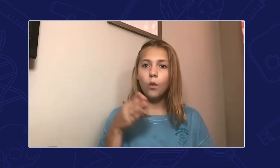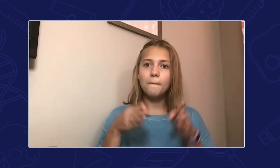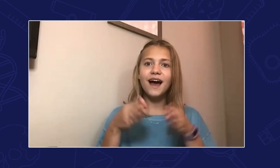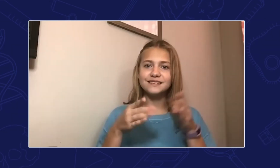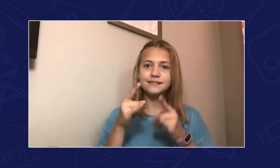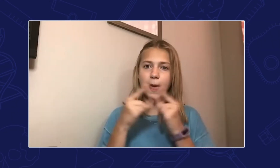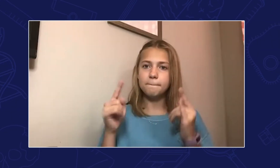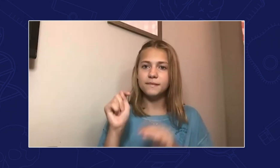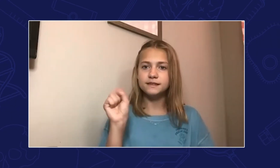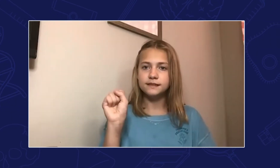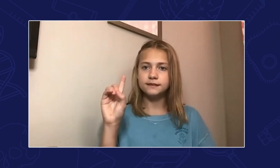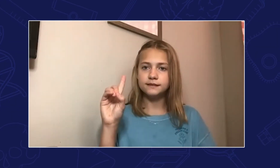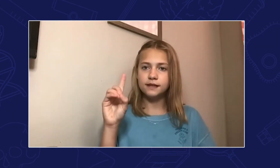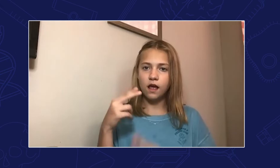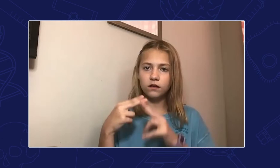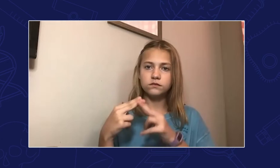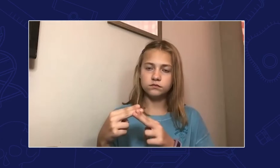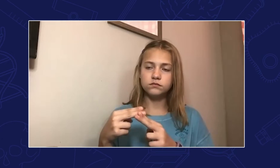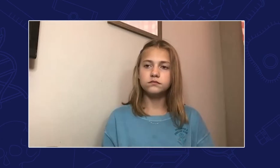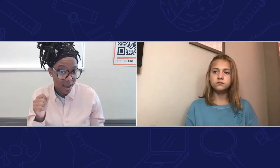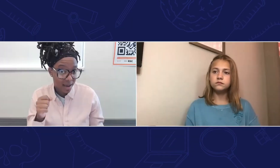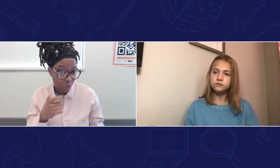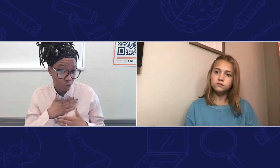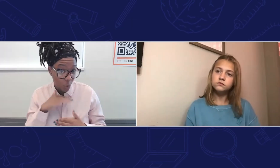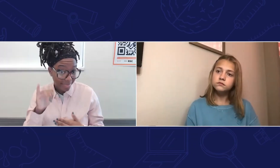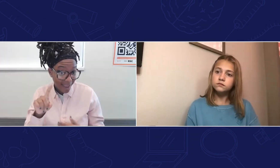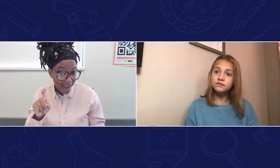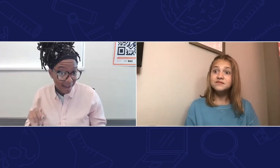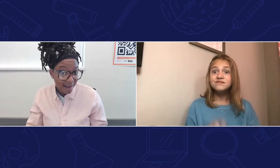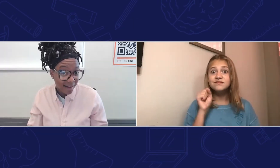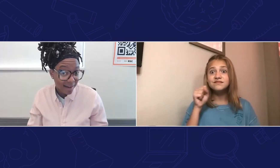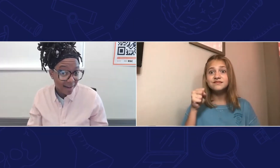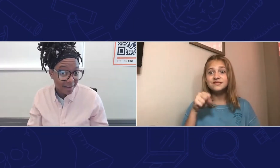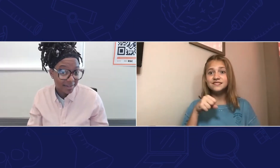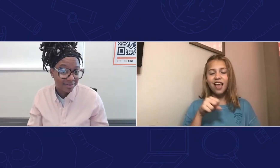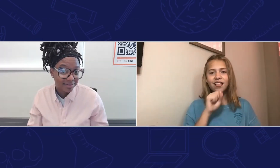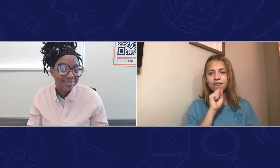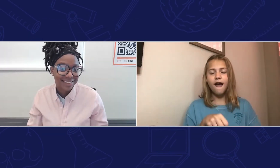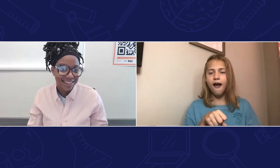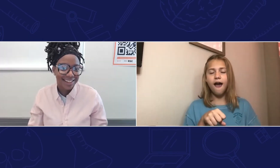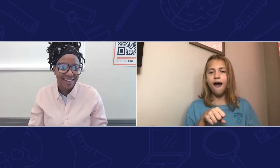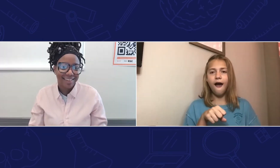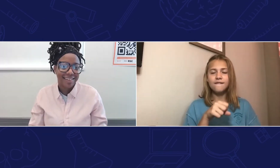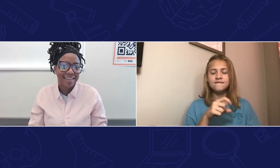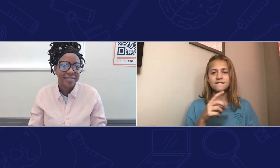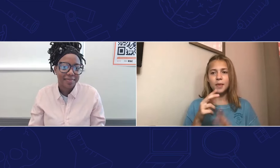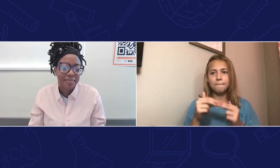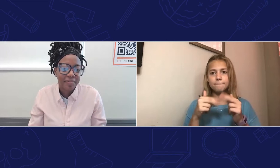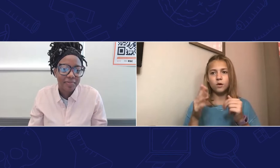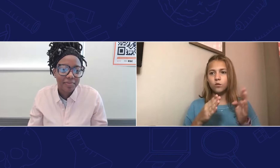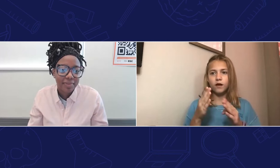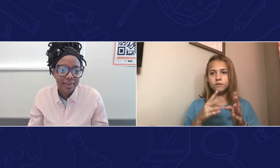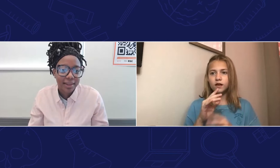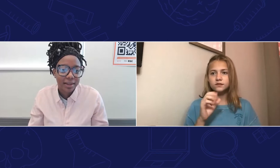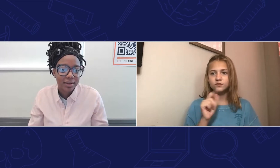Yeah Robotics Camp at TSD. That's what it's called. Did you enjoy that? Yeah I love building